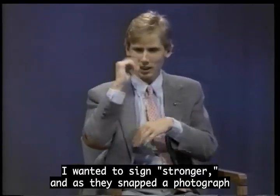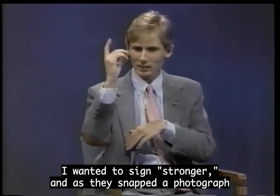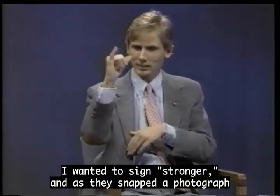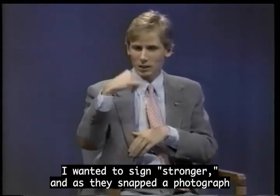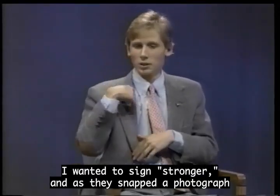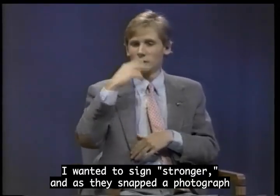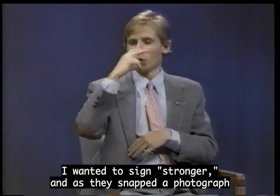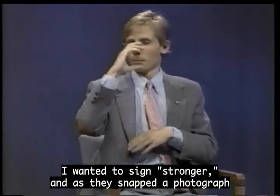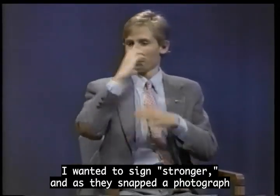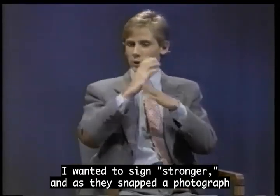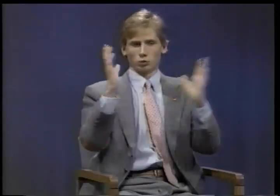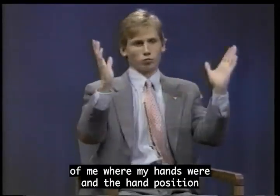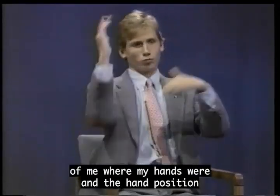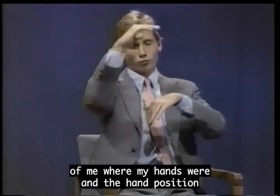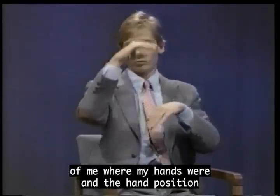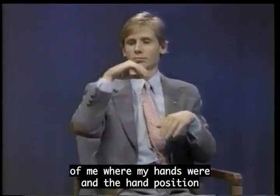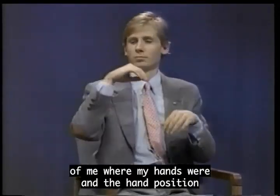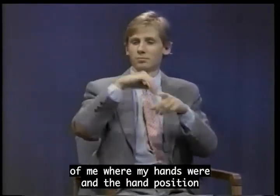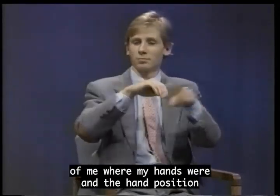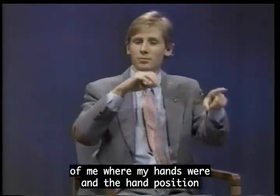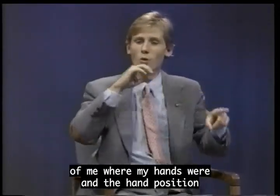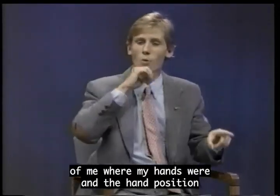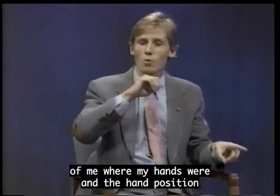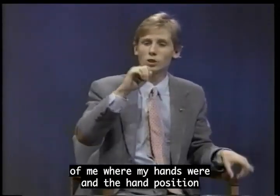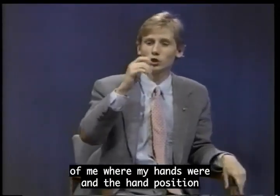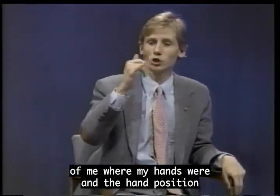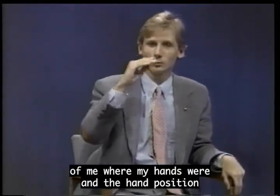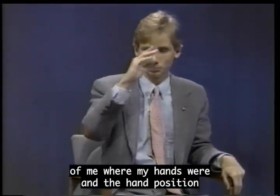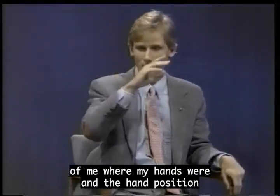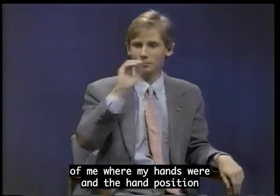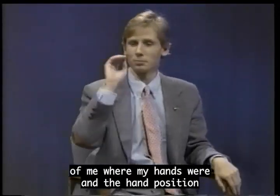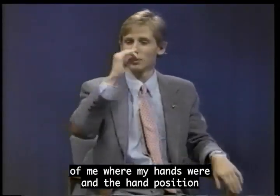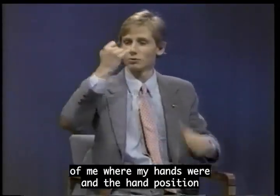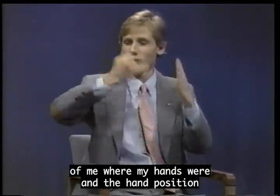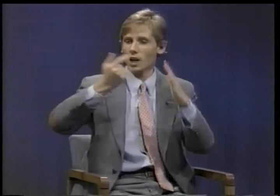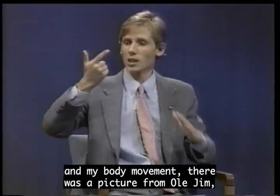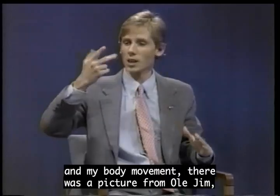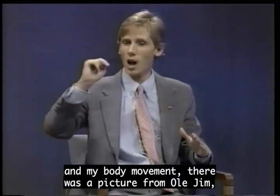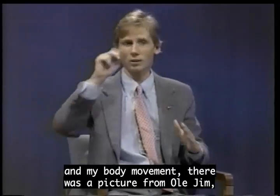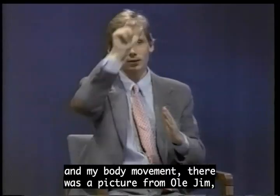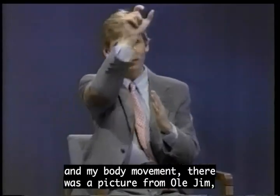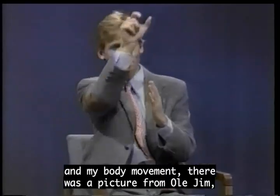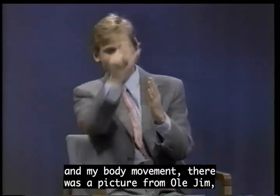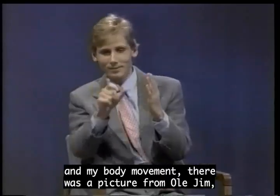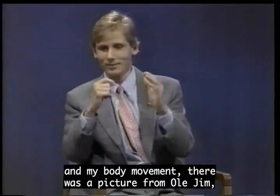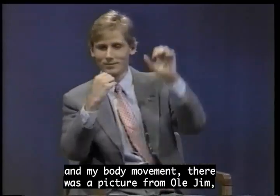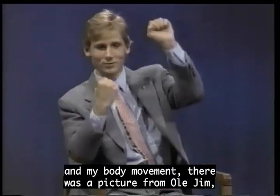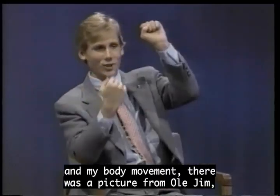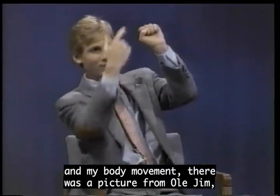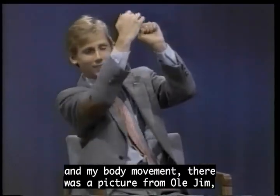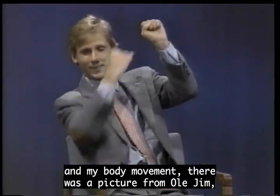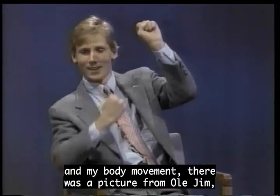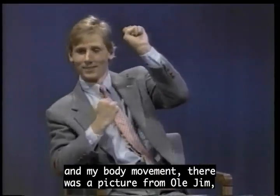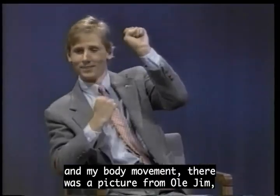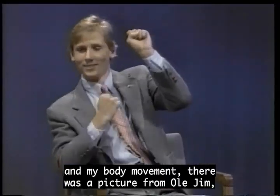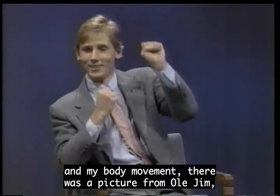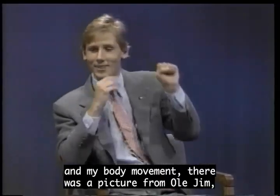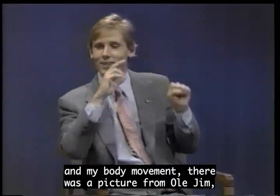my the hand position and my body movement, there was a picture from old gym.